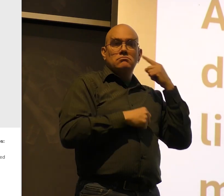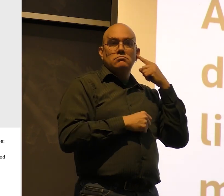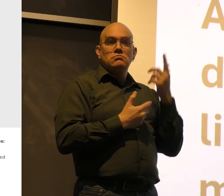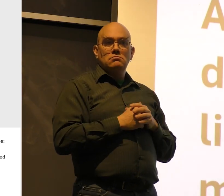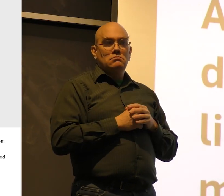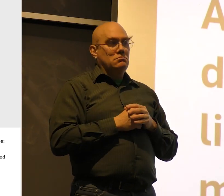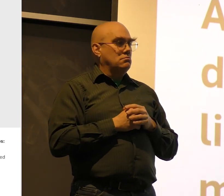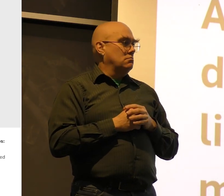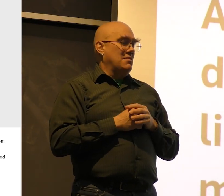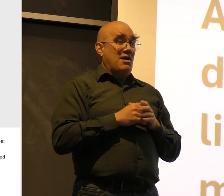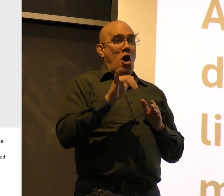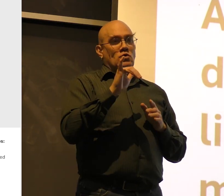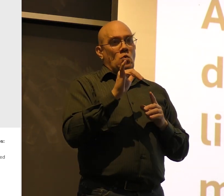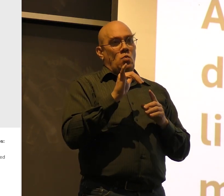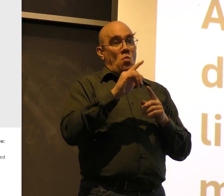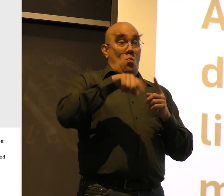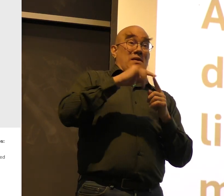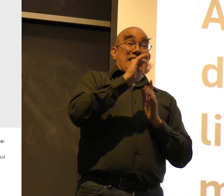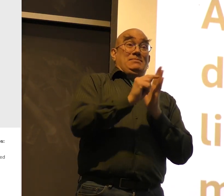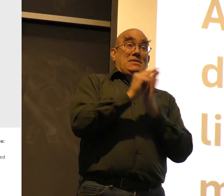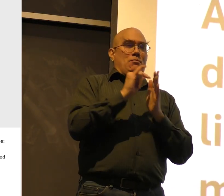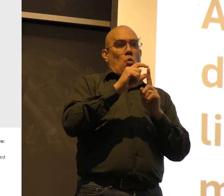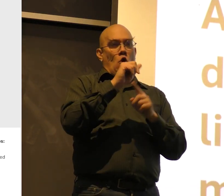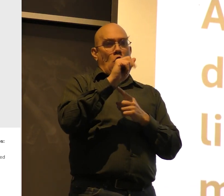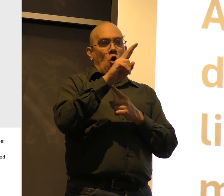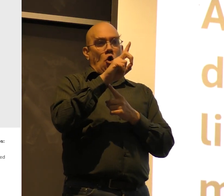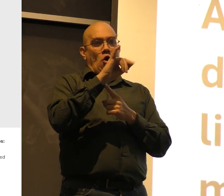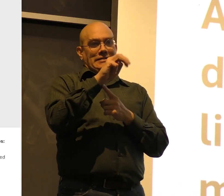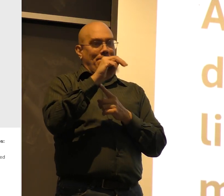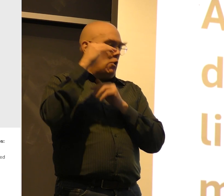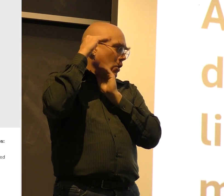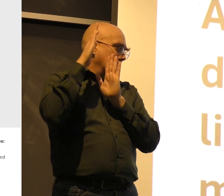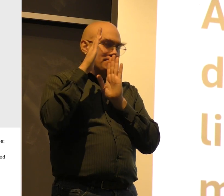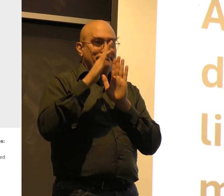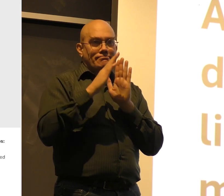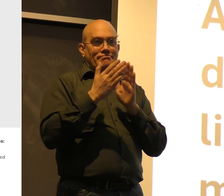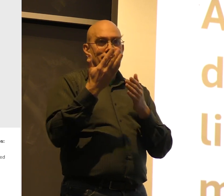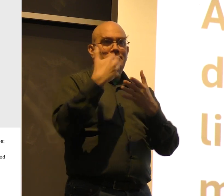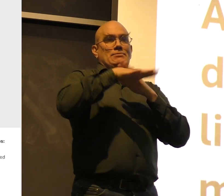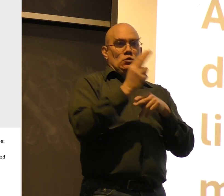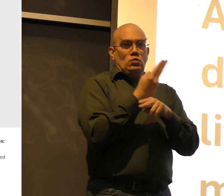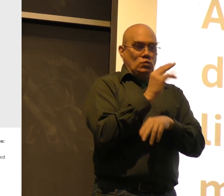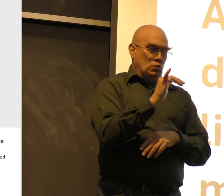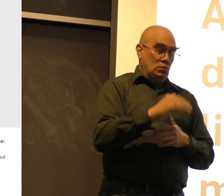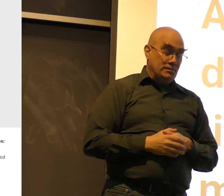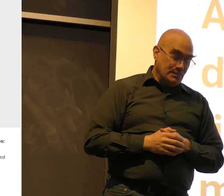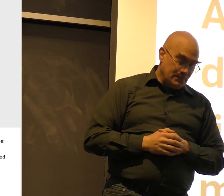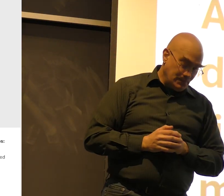or lower than, simply because I can't hear. They also did not accept that term. We now use the term autism. That has come into